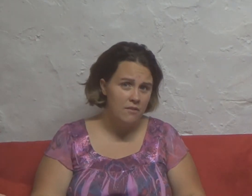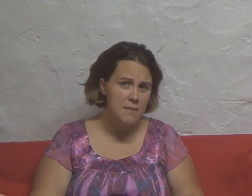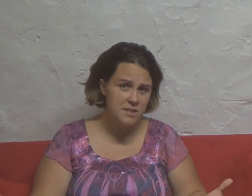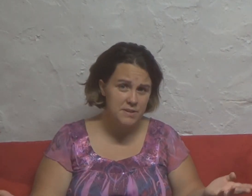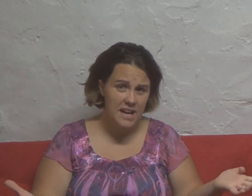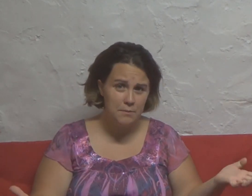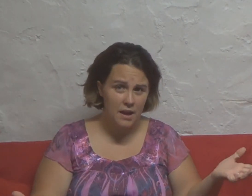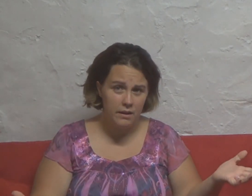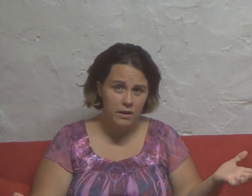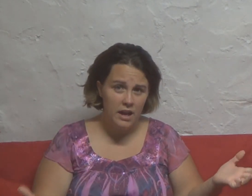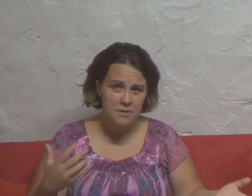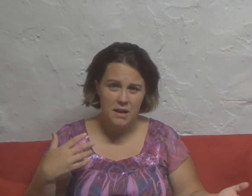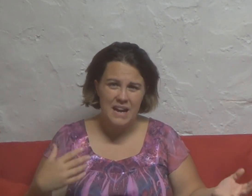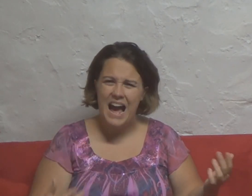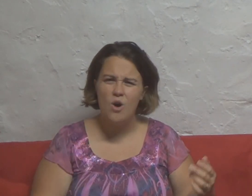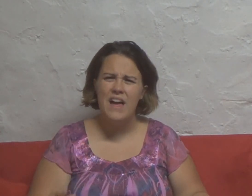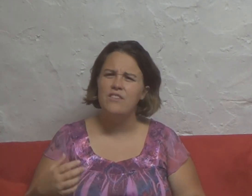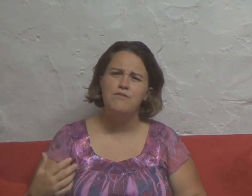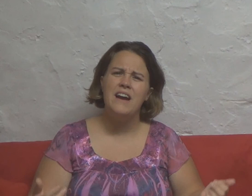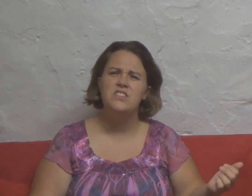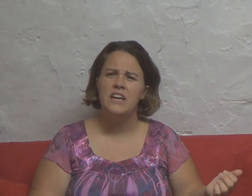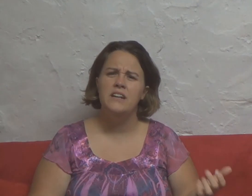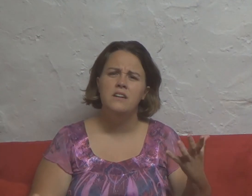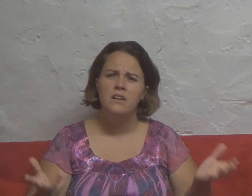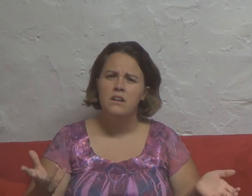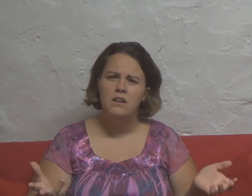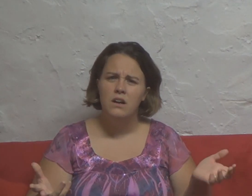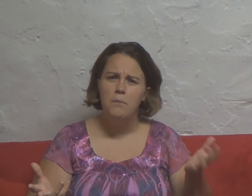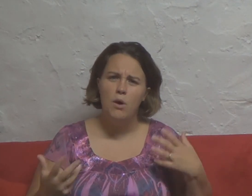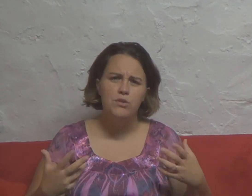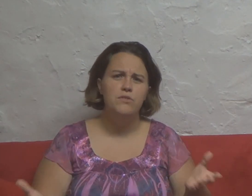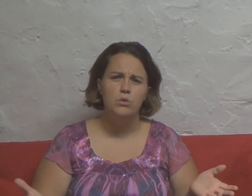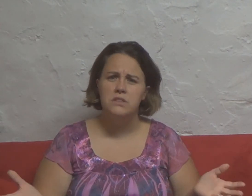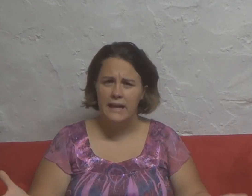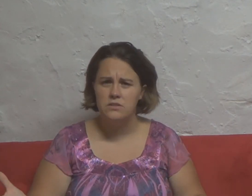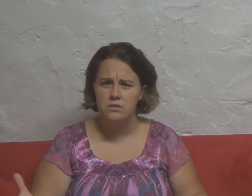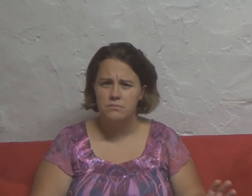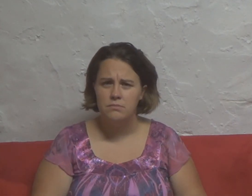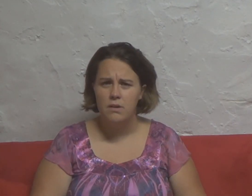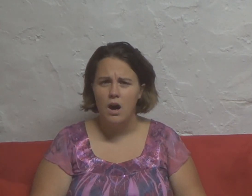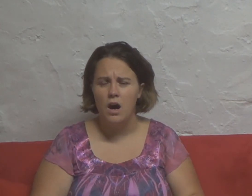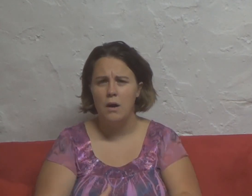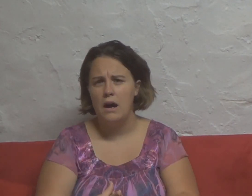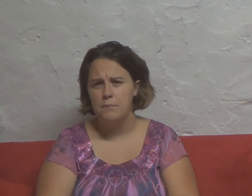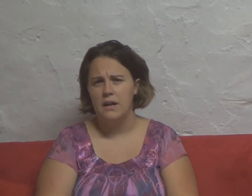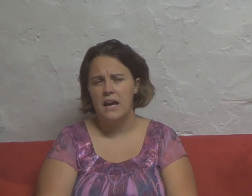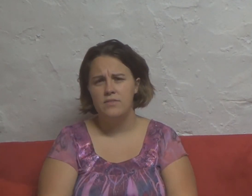of Mesopotamia and maybe how that affected both of those lands. Again,